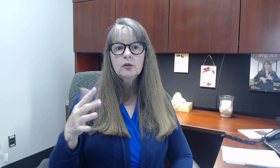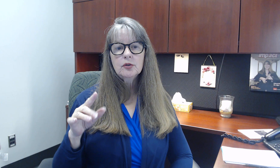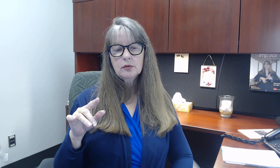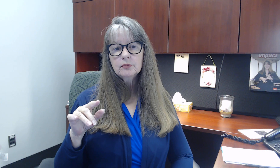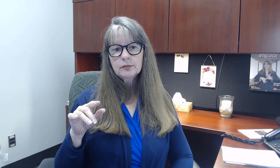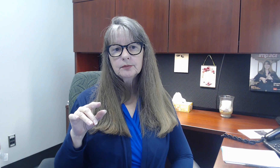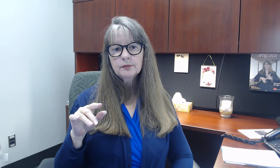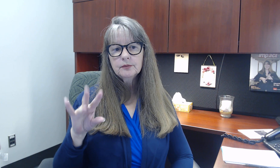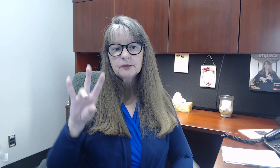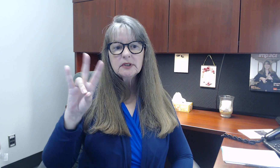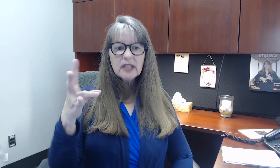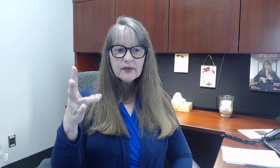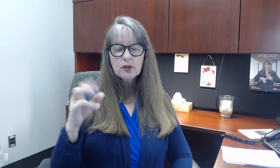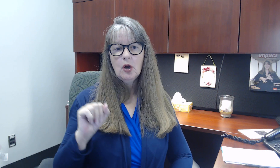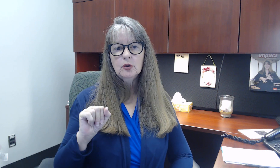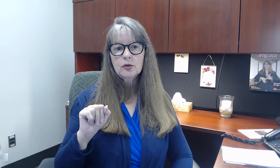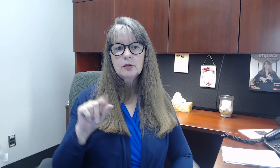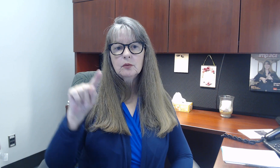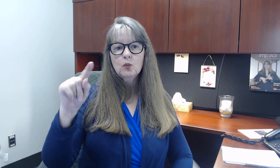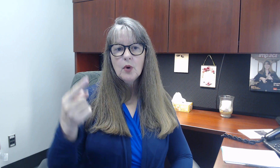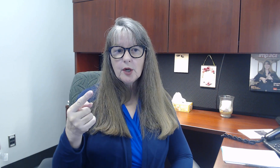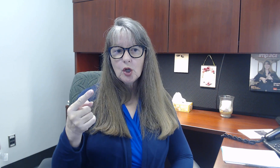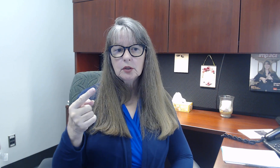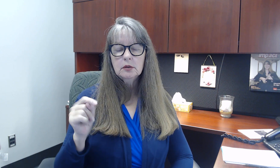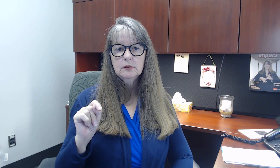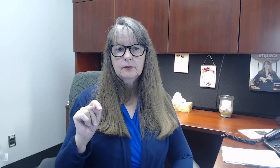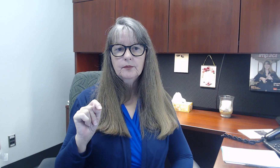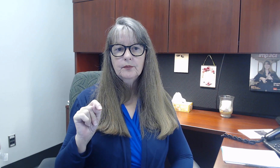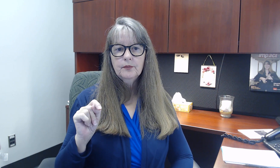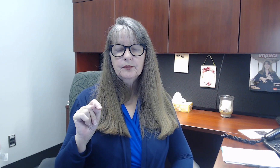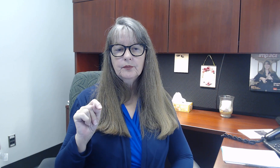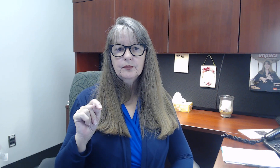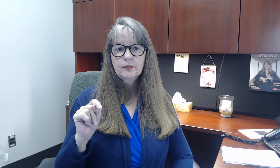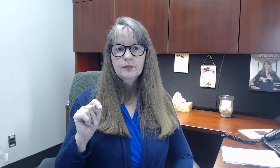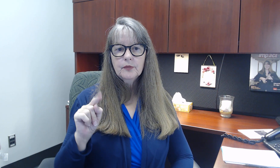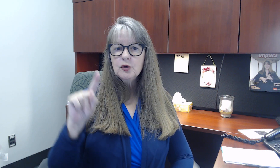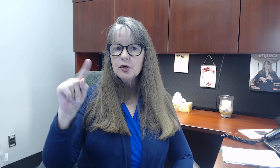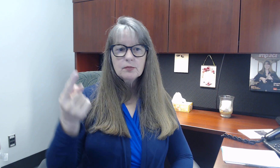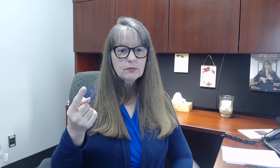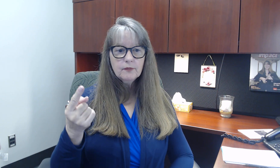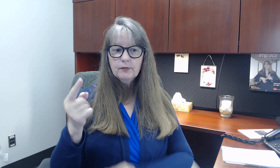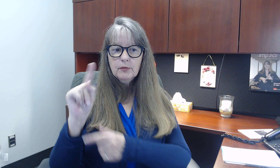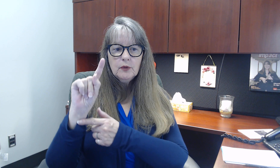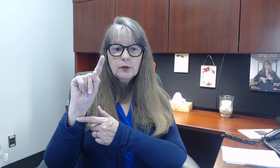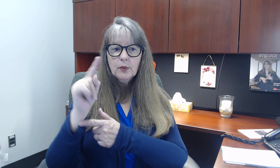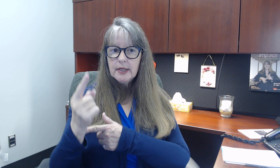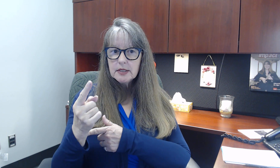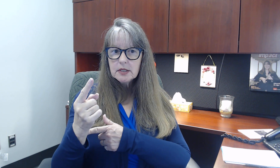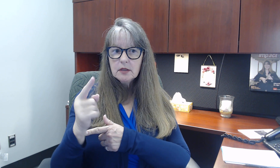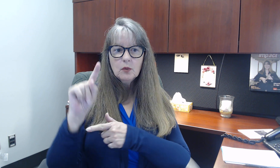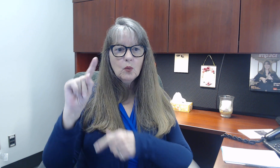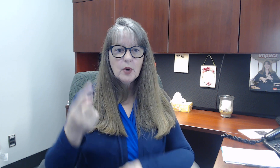$5, $7, $1. You just move your wrist,